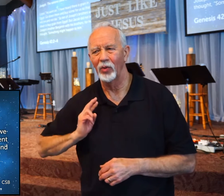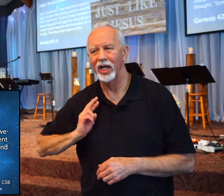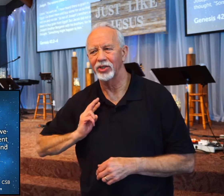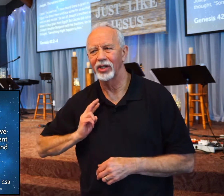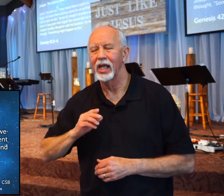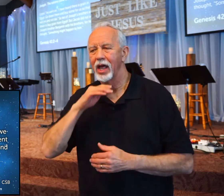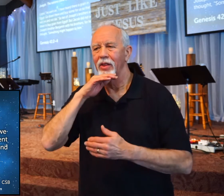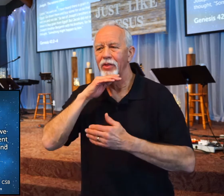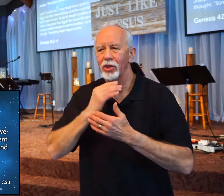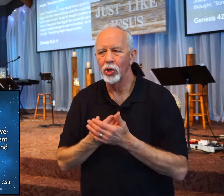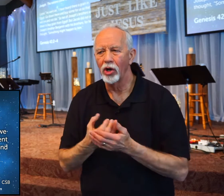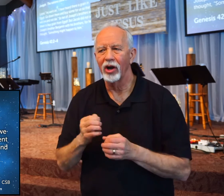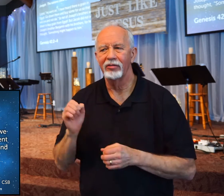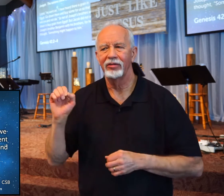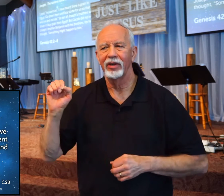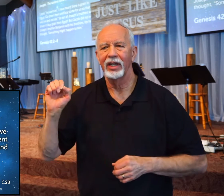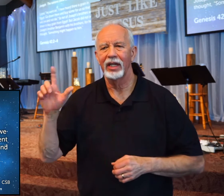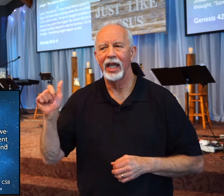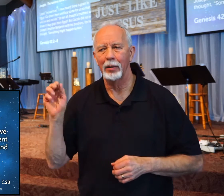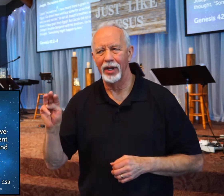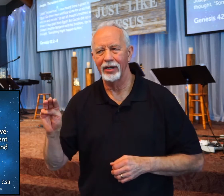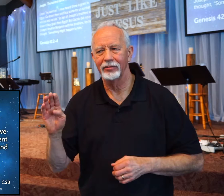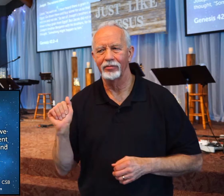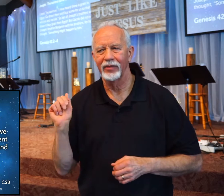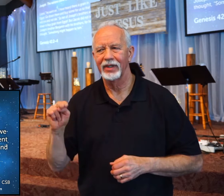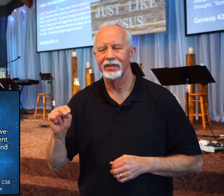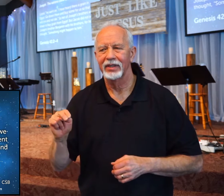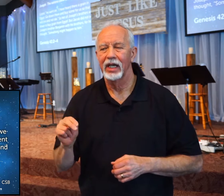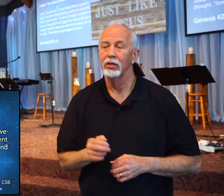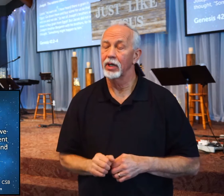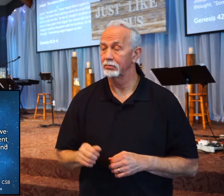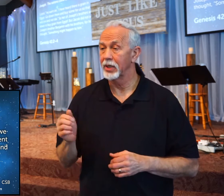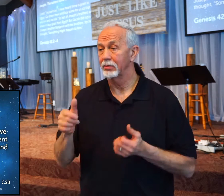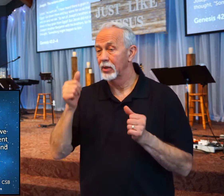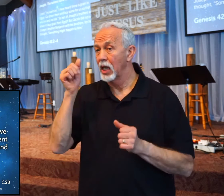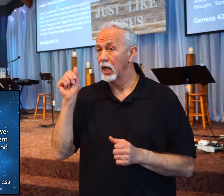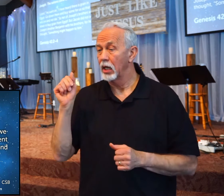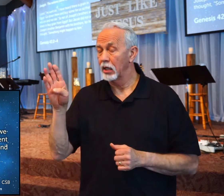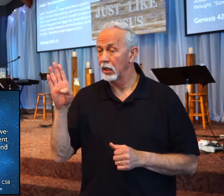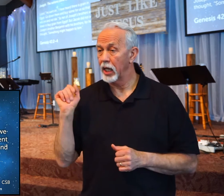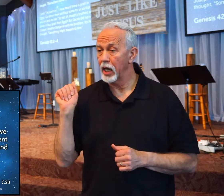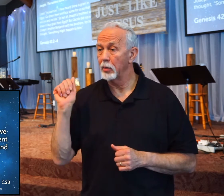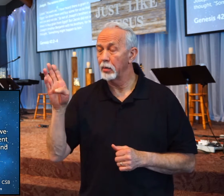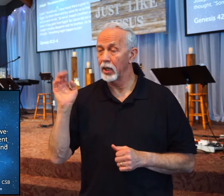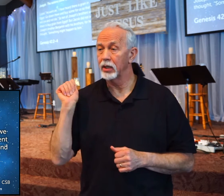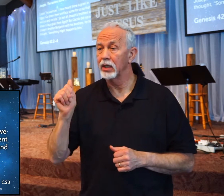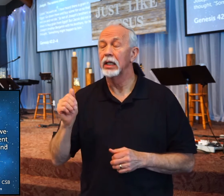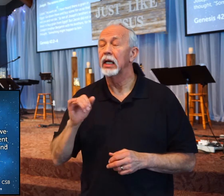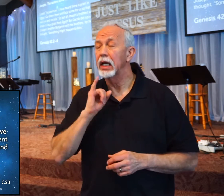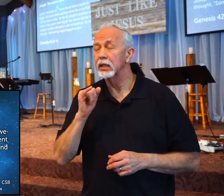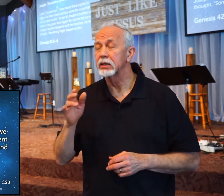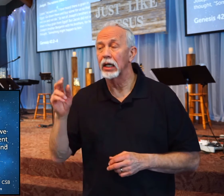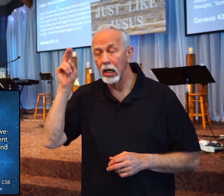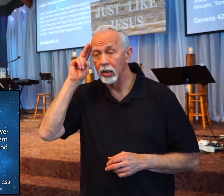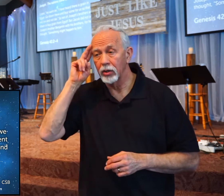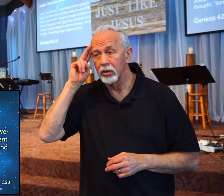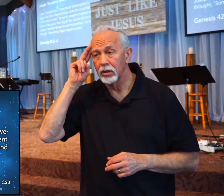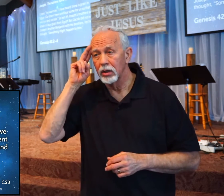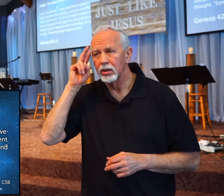of Laban. Now, if you're following, Laban is his uncle, and so that would make Rachel his what?